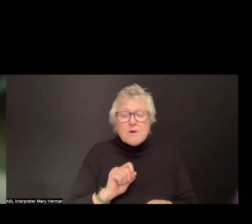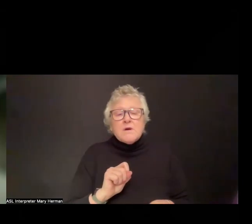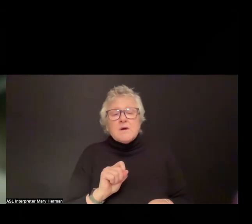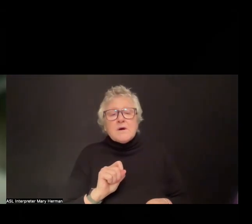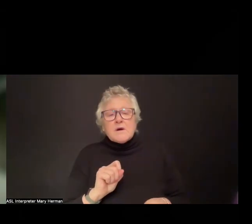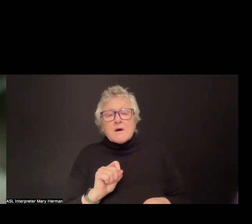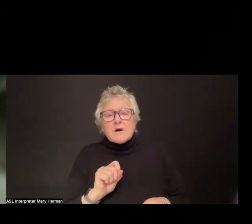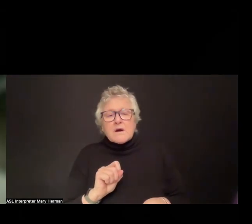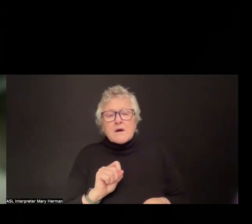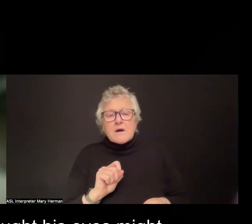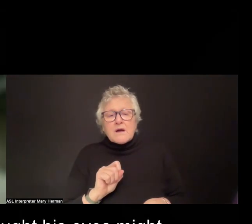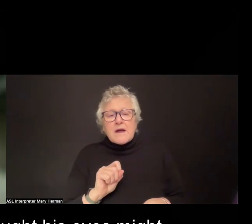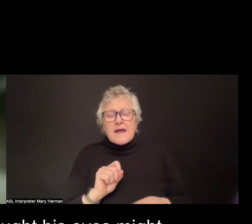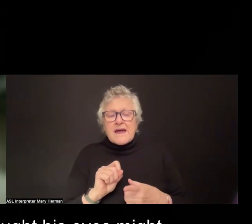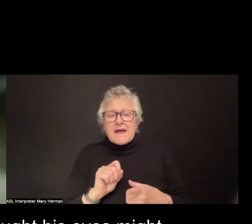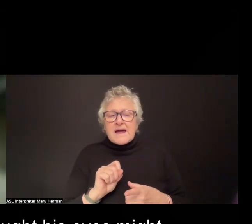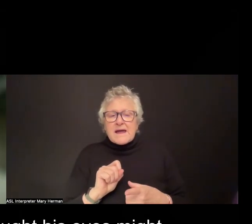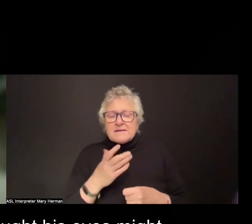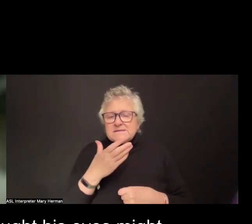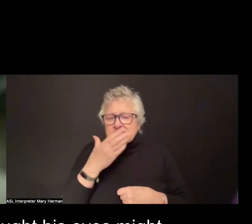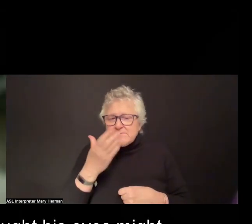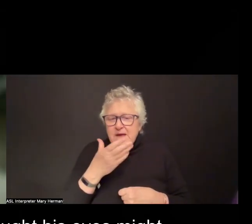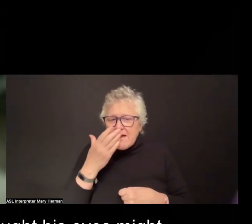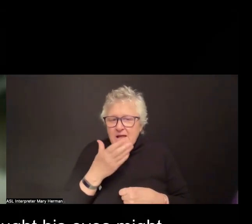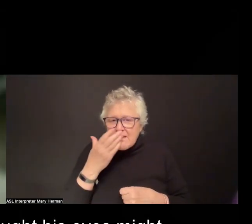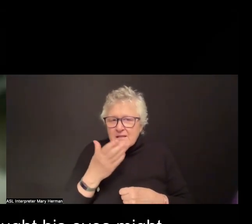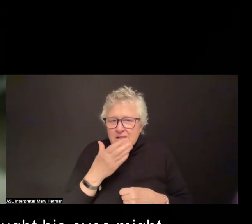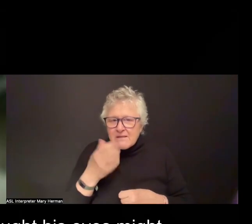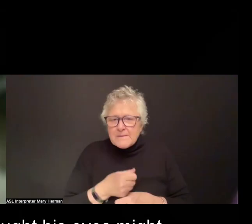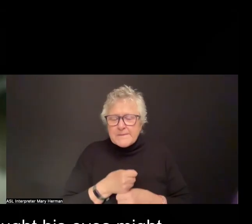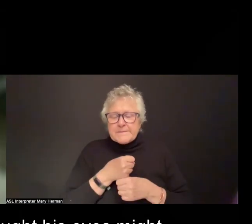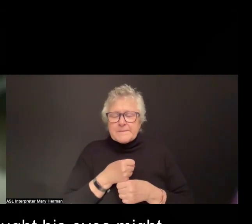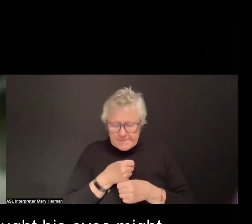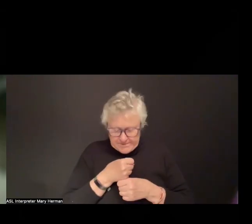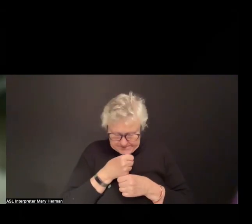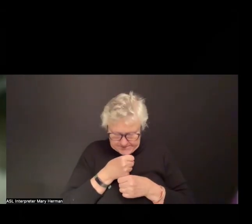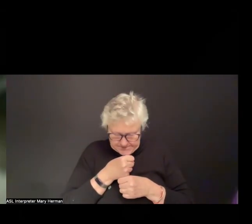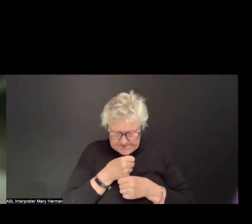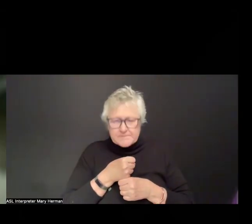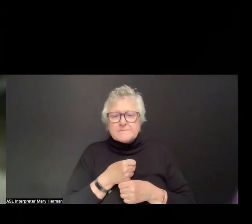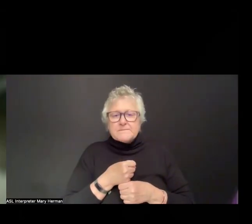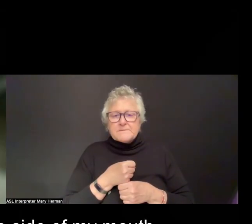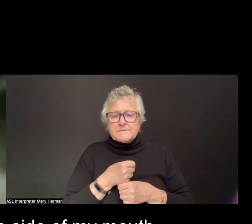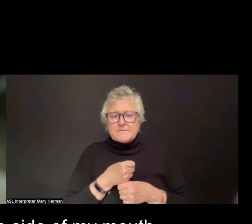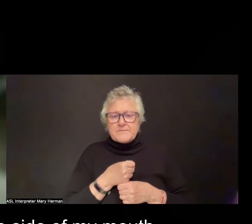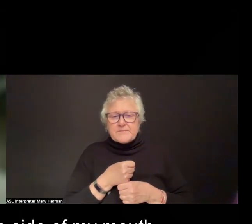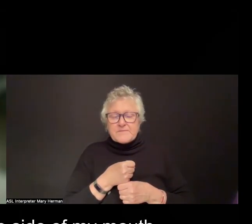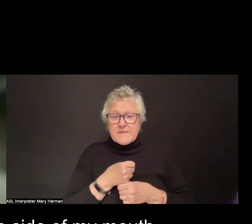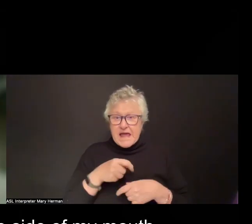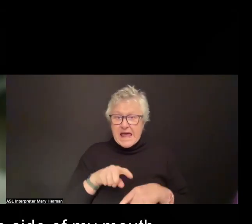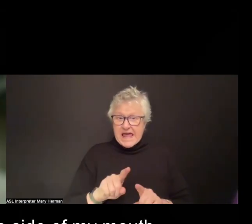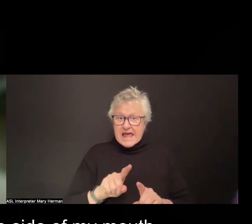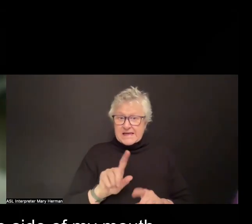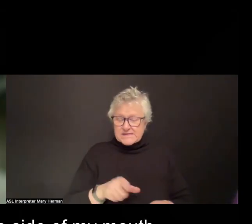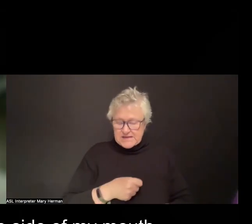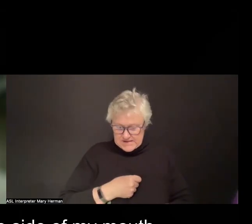delicate sniff. As he did so, I thought his eyes might have settled on mine and held them. I smiled out of one side